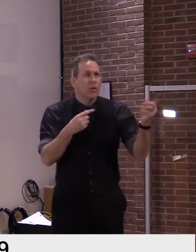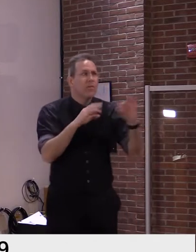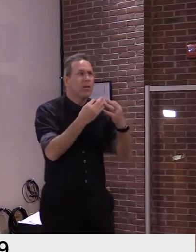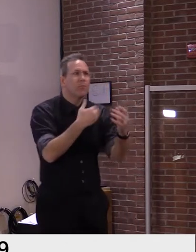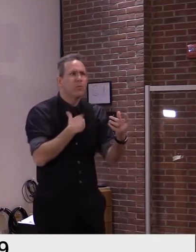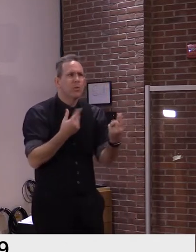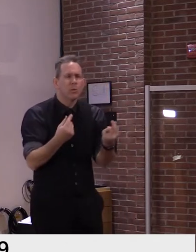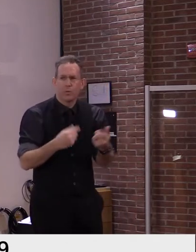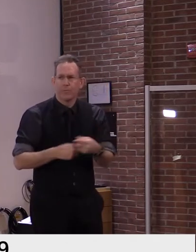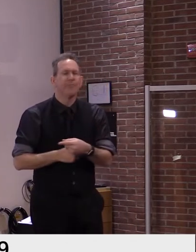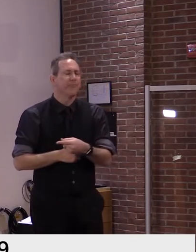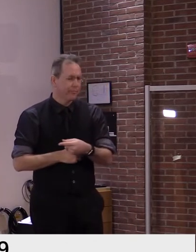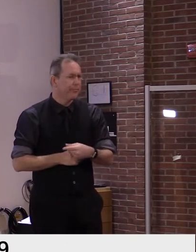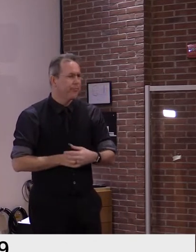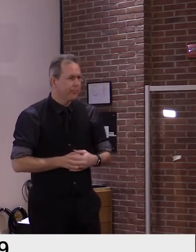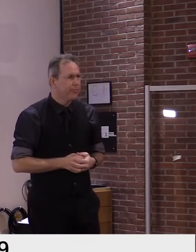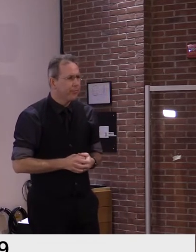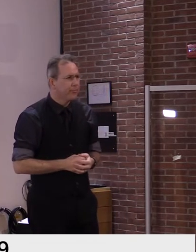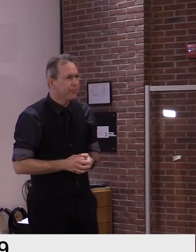Second phone, sorry.